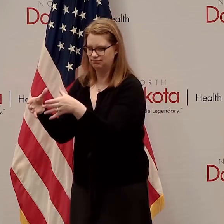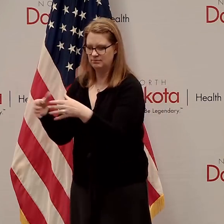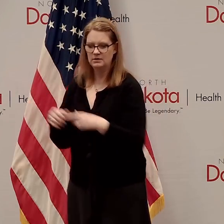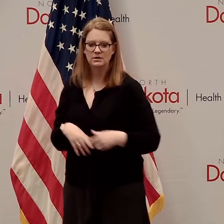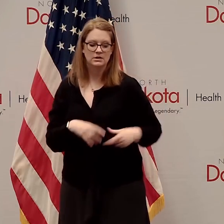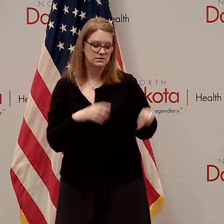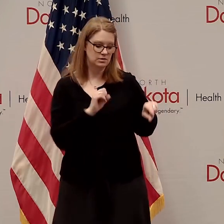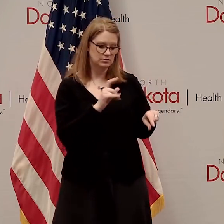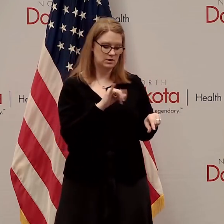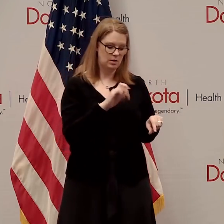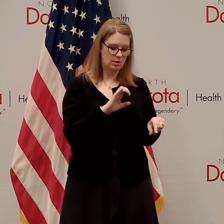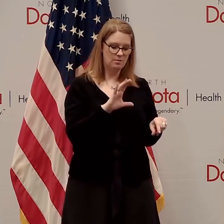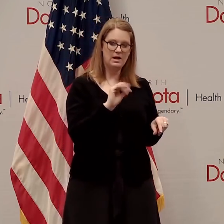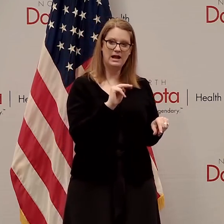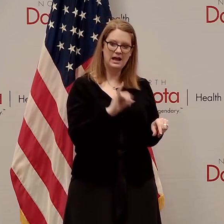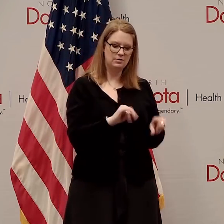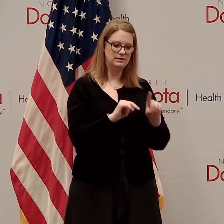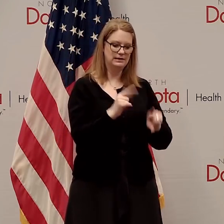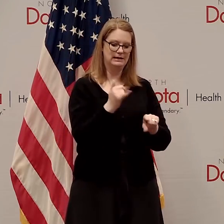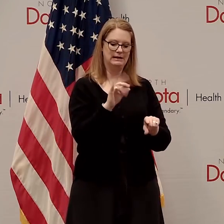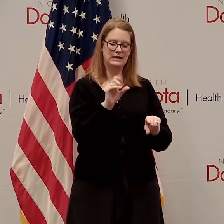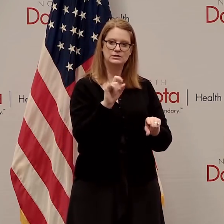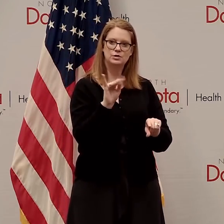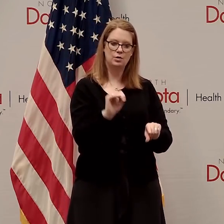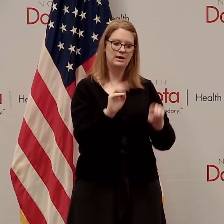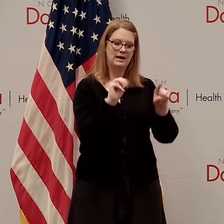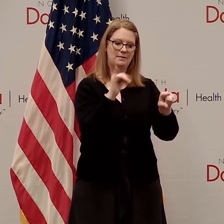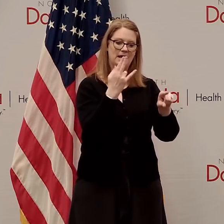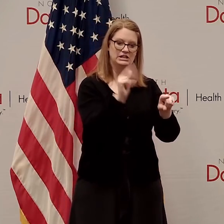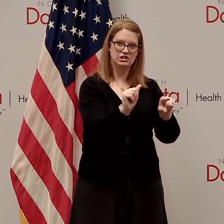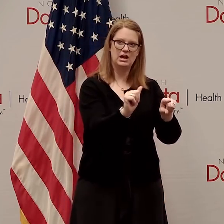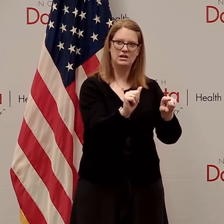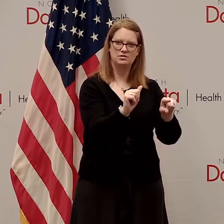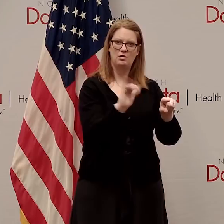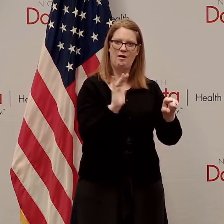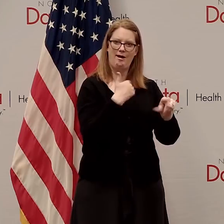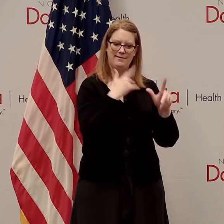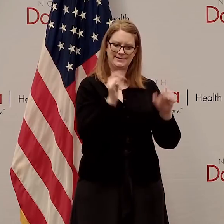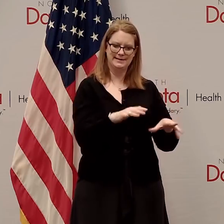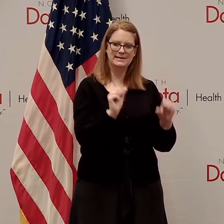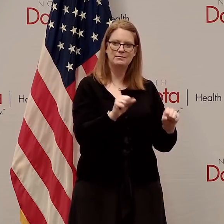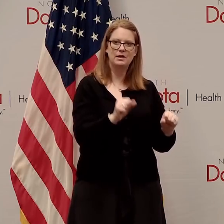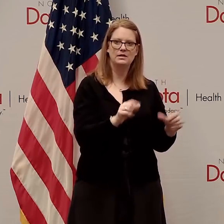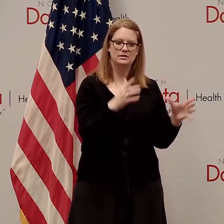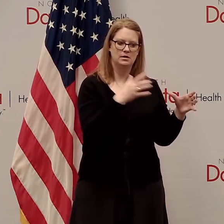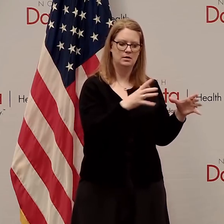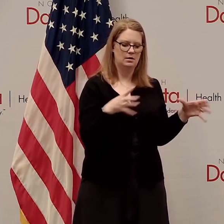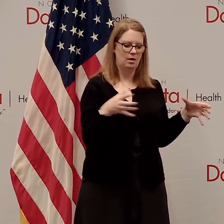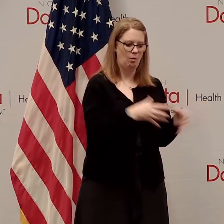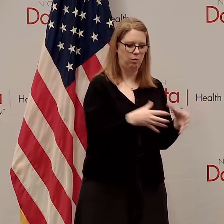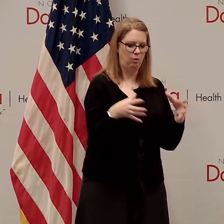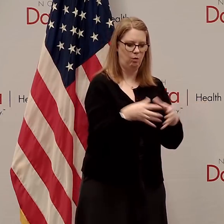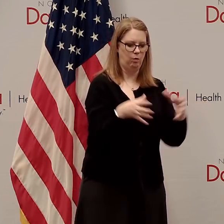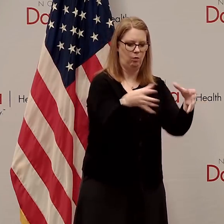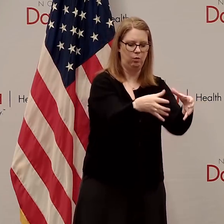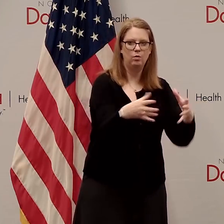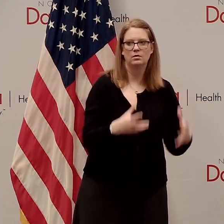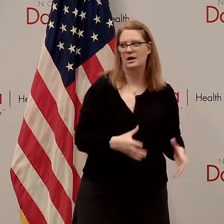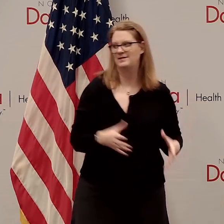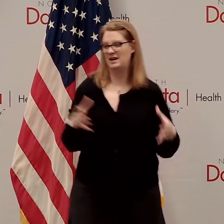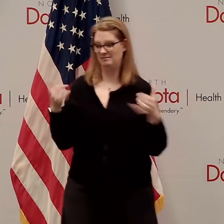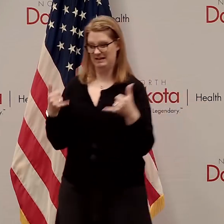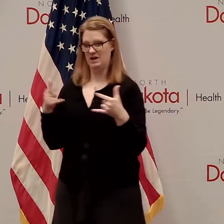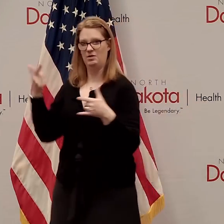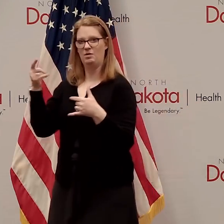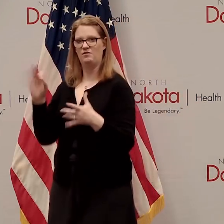and Gladstone and MHA, because that's the kind of capability we can bring, whether it's to a nursing facility or to a manufacturing plant.